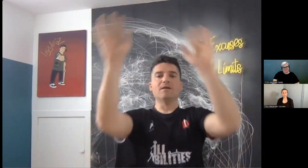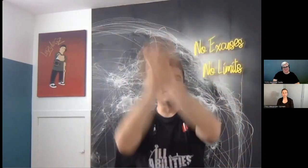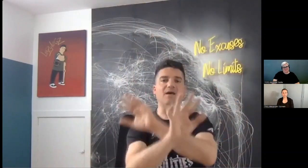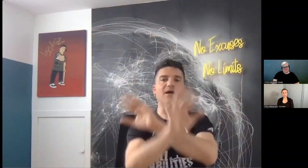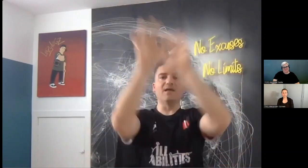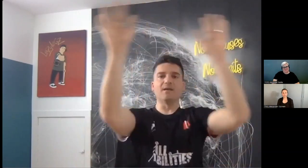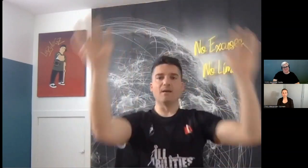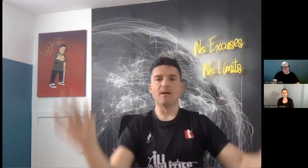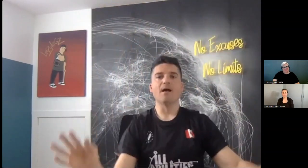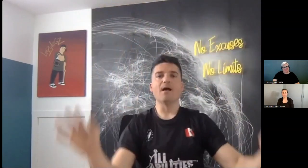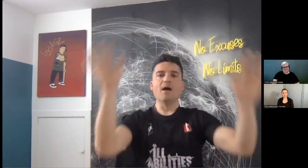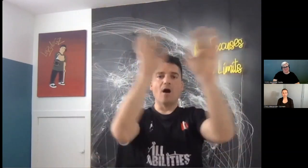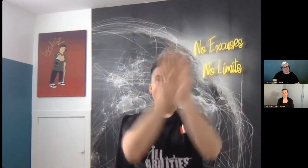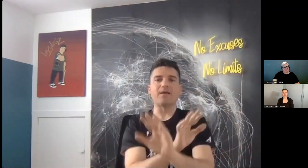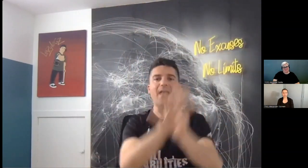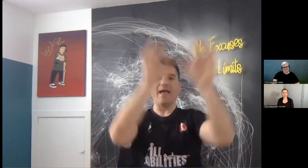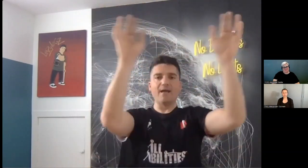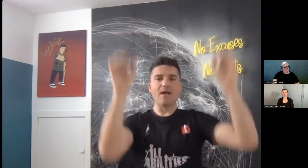On y va, tout le monde.